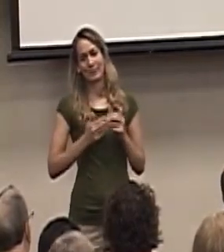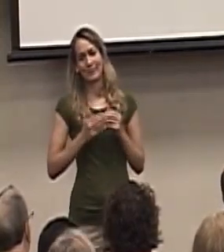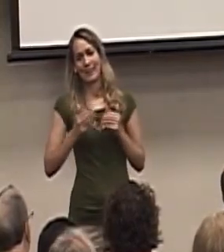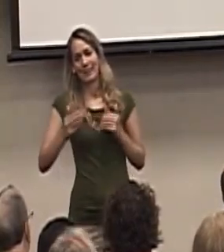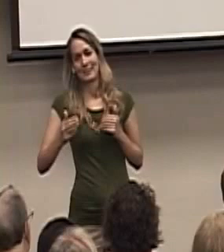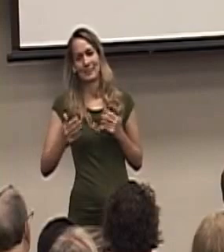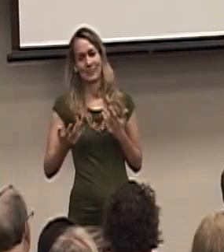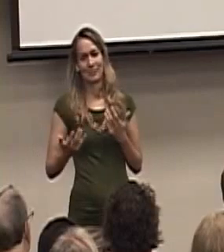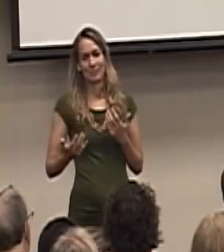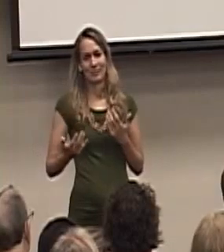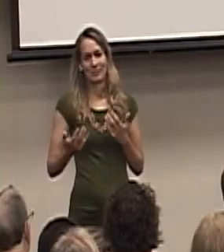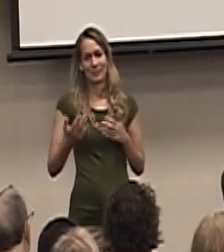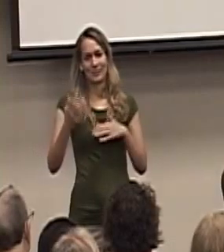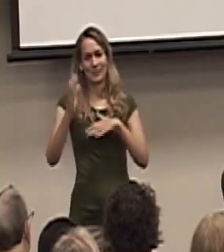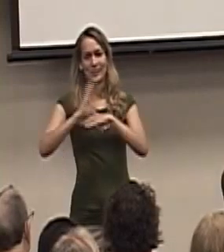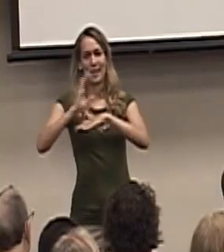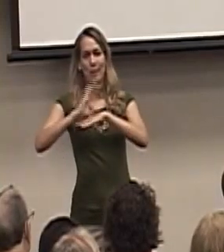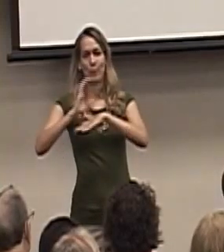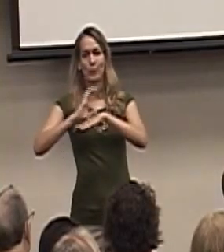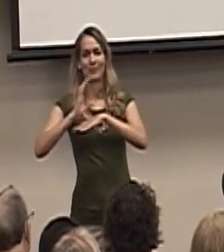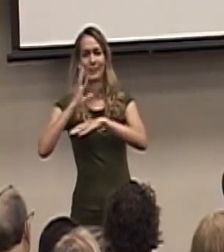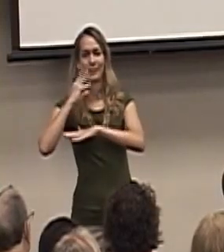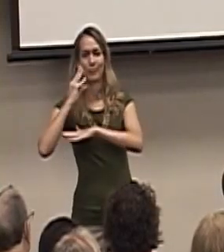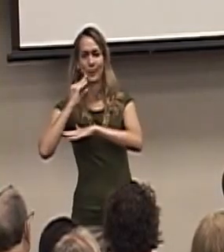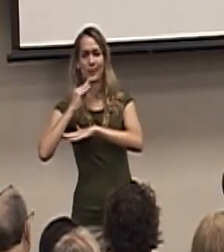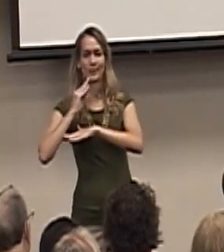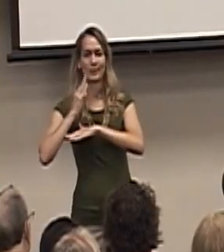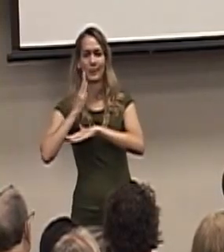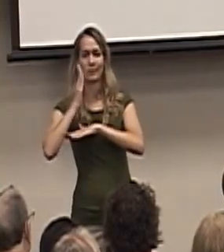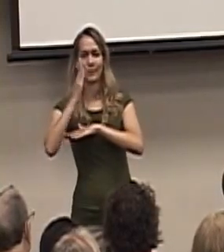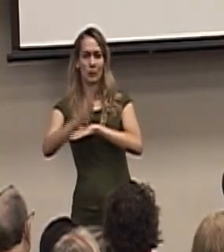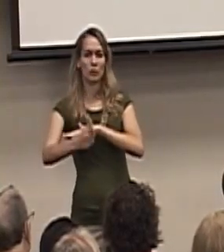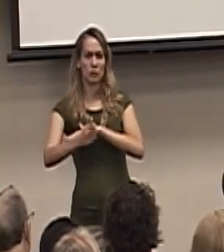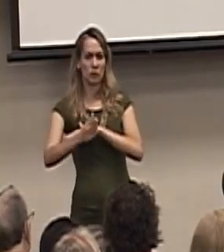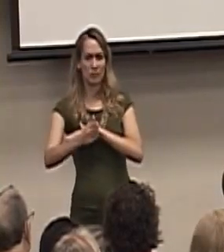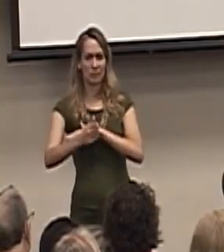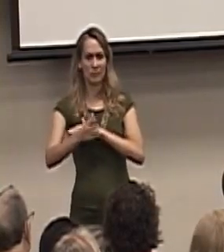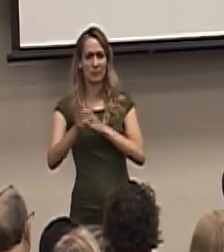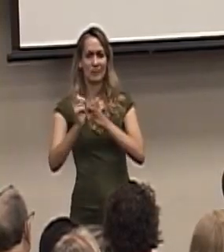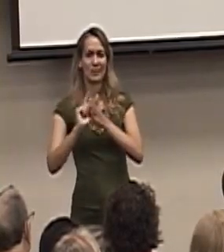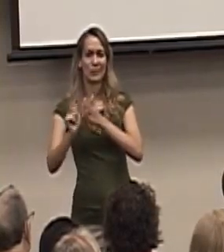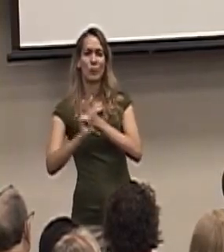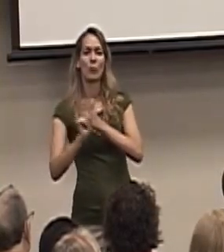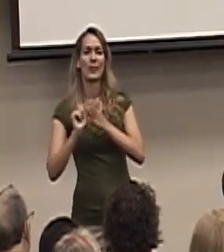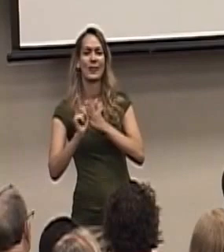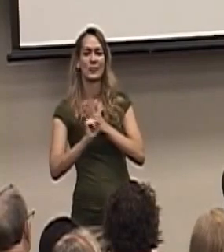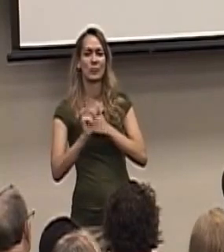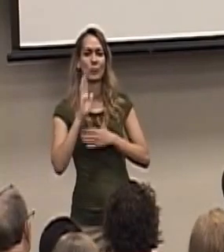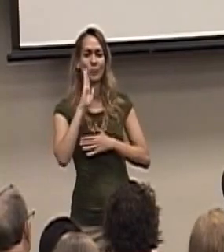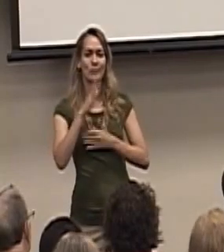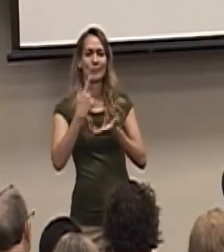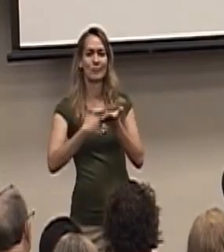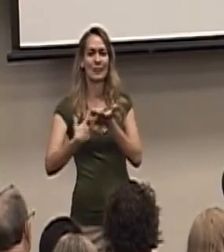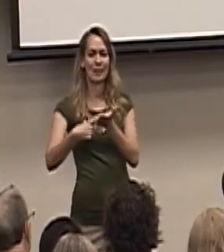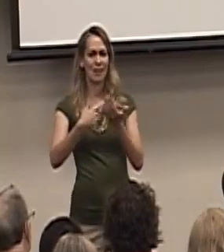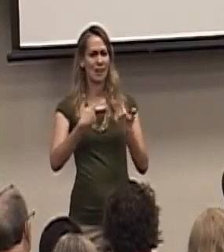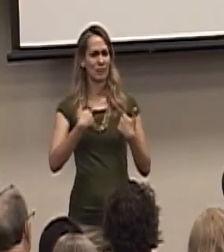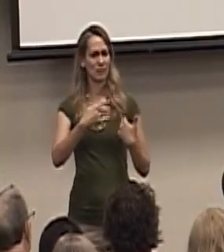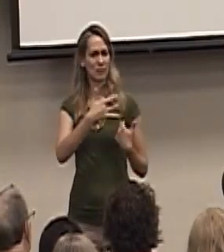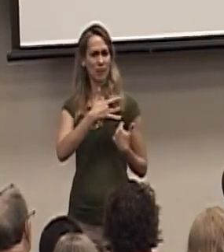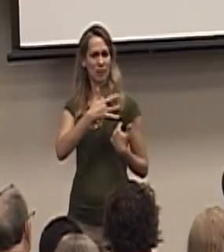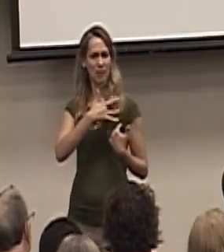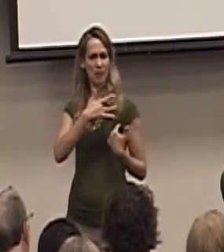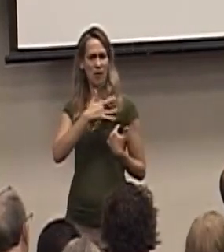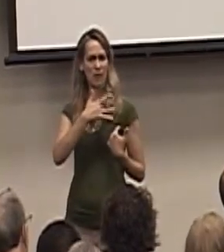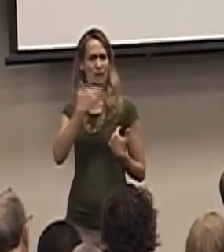coming chapel experiences, throughout the coming weeks, about having a particular heart of